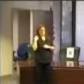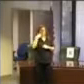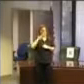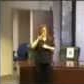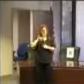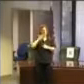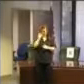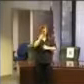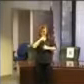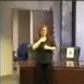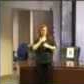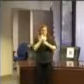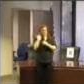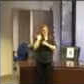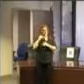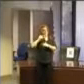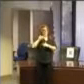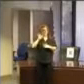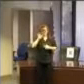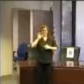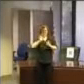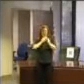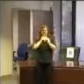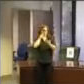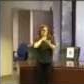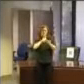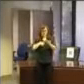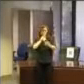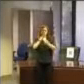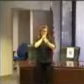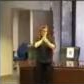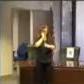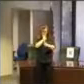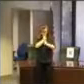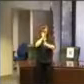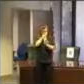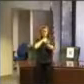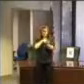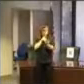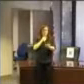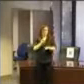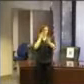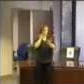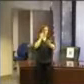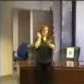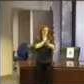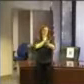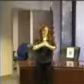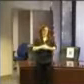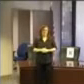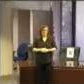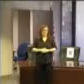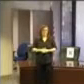the minutes from the July 9th meeting and find them to be accurate as written. I would make a motion for approval.